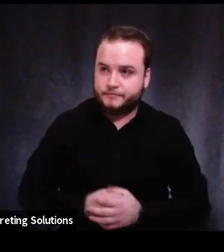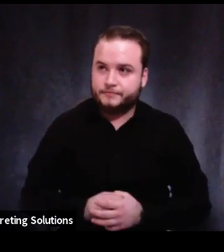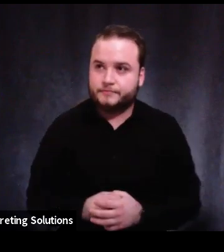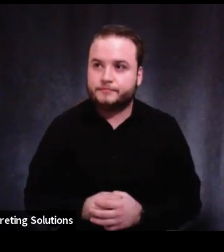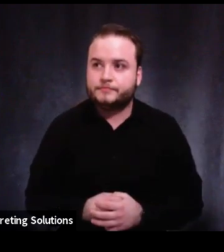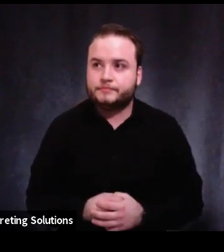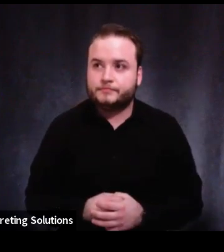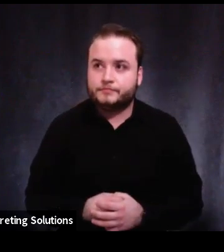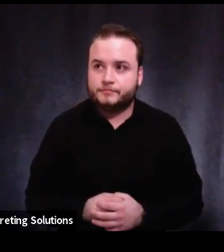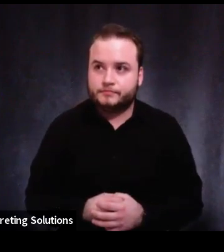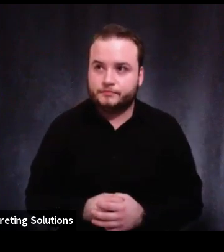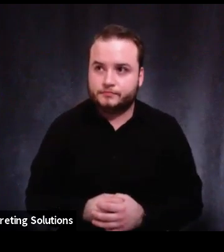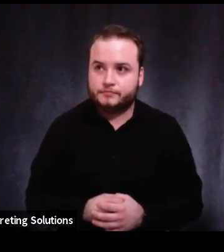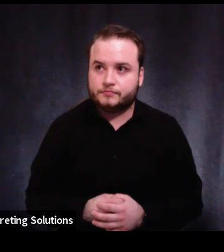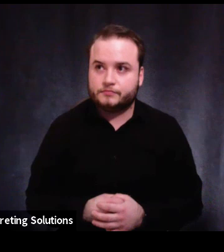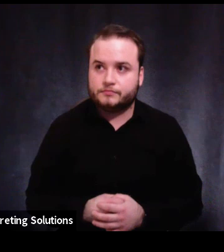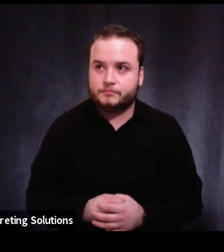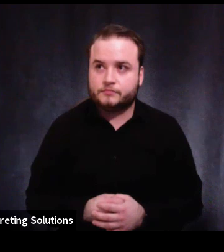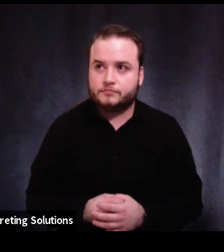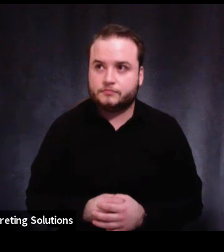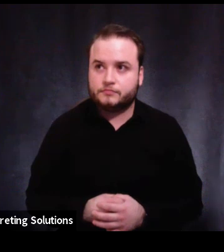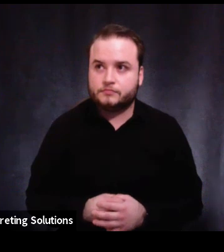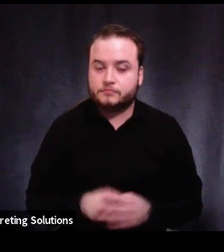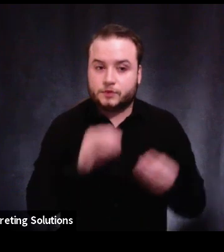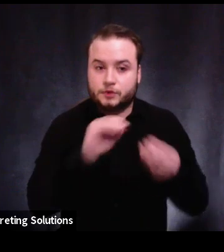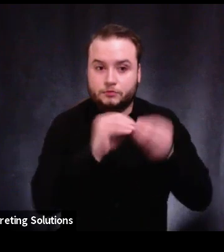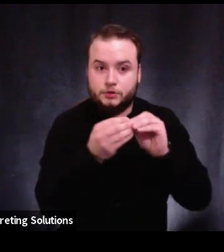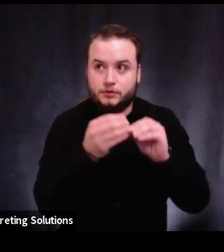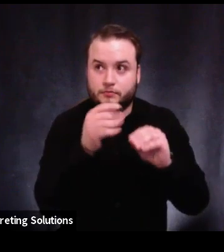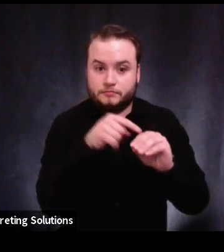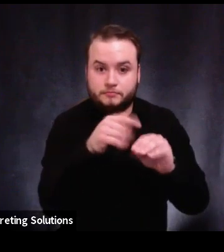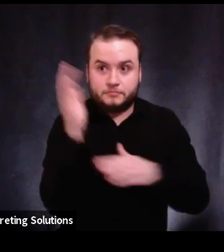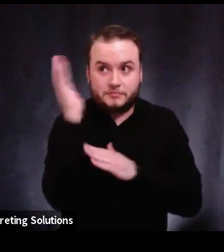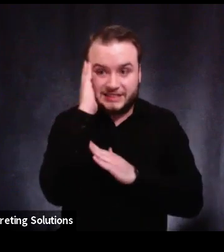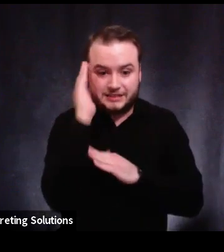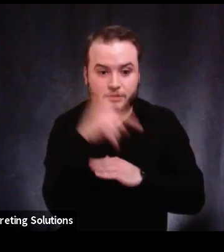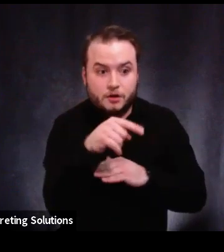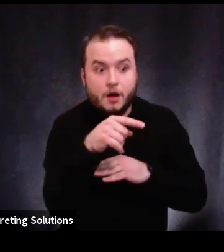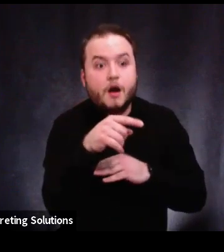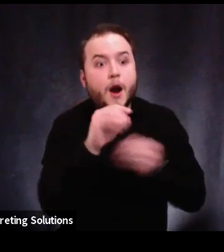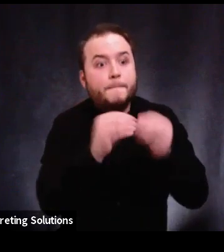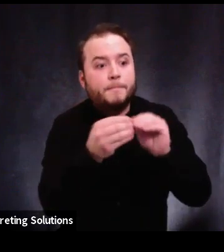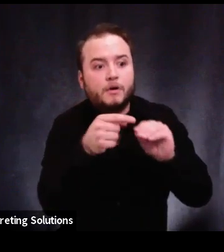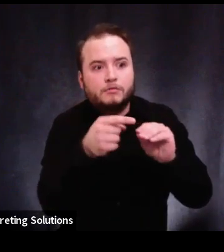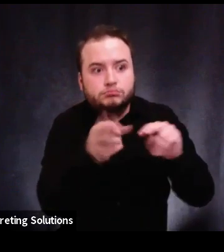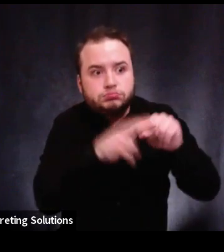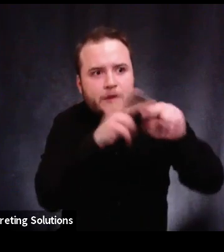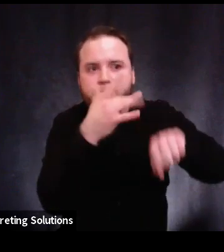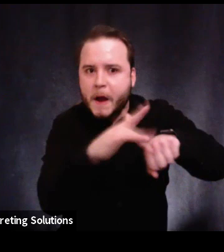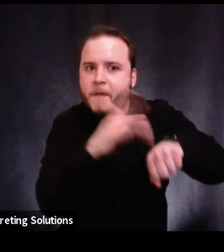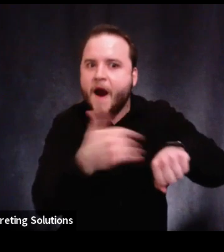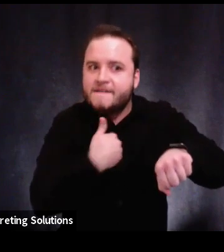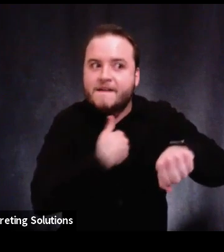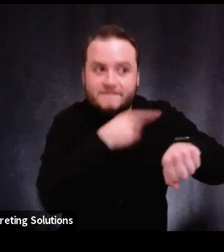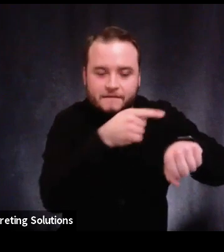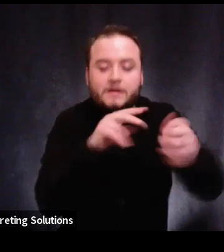beyond beyond 2,200 ICU beds, but I